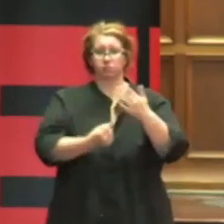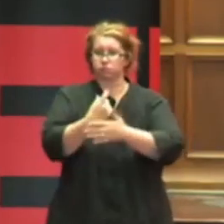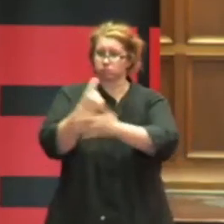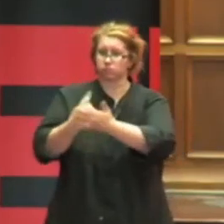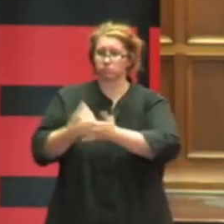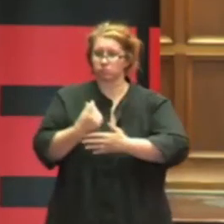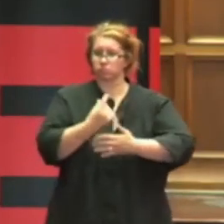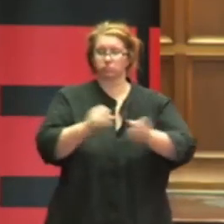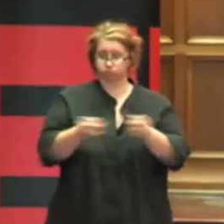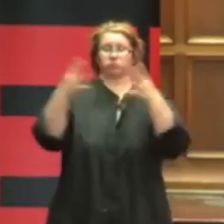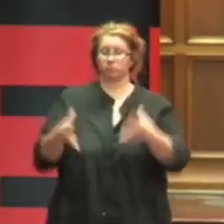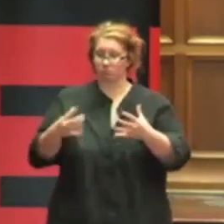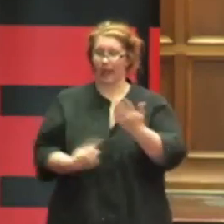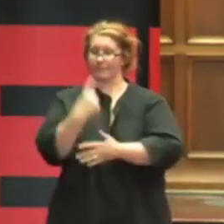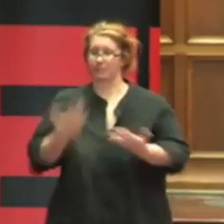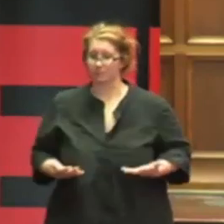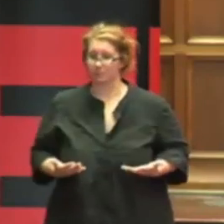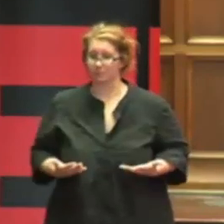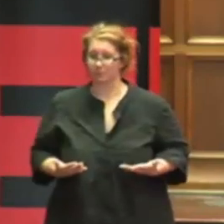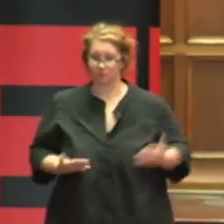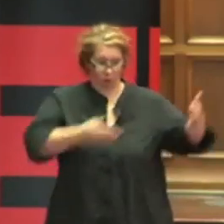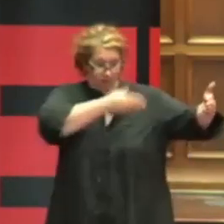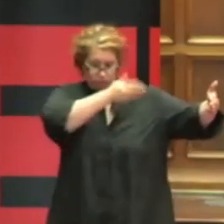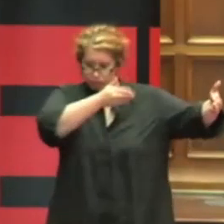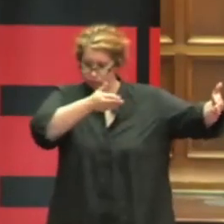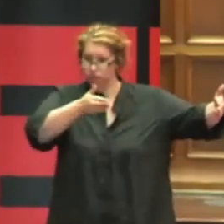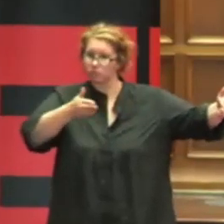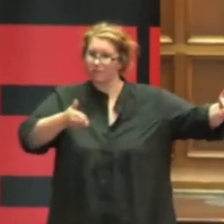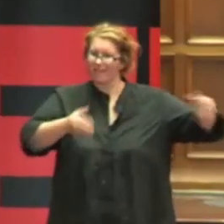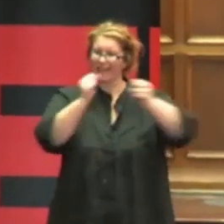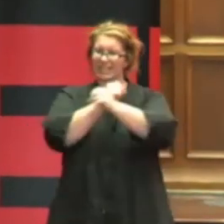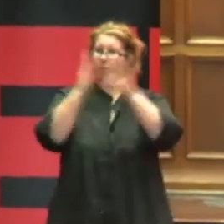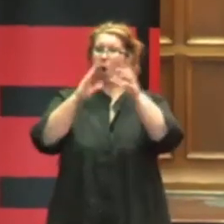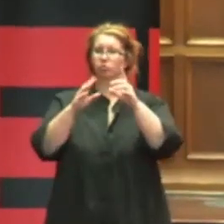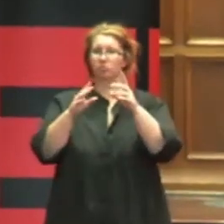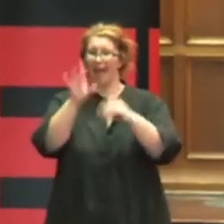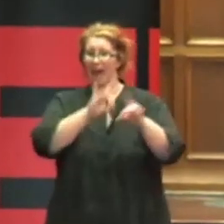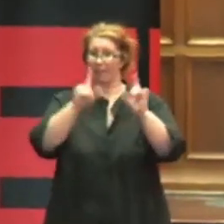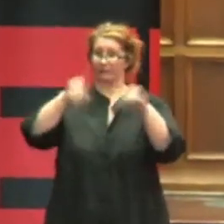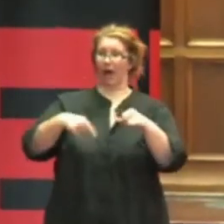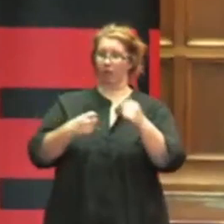evolves in the blink of an eye. That's the Cambrian Explosion, and that's the first event which I'm going to talk about.